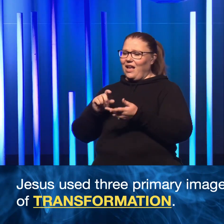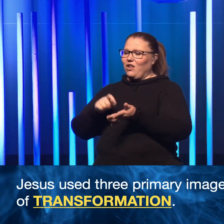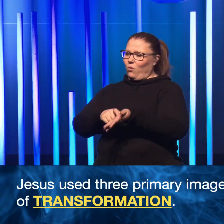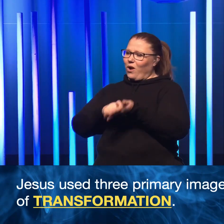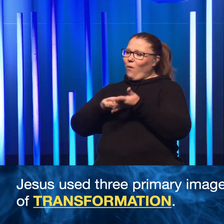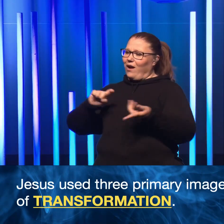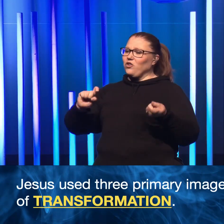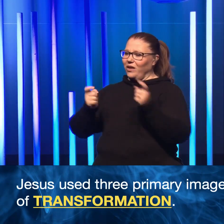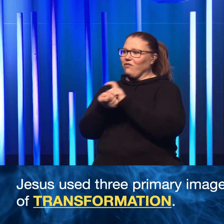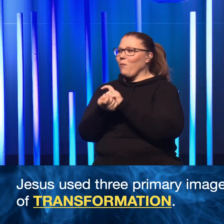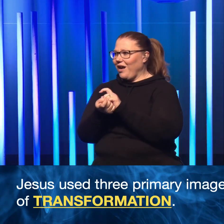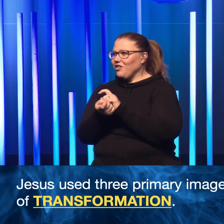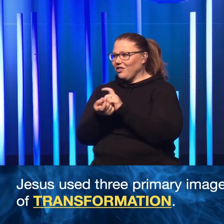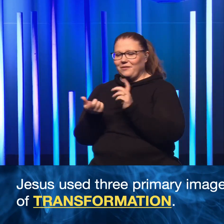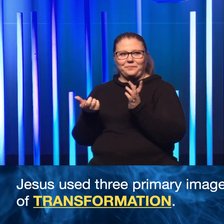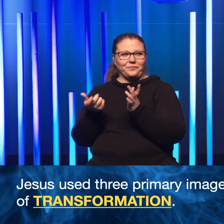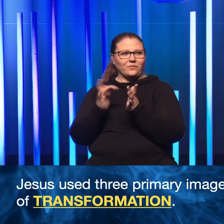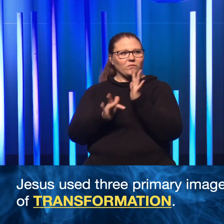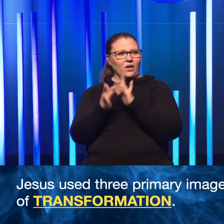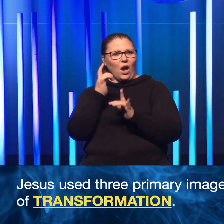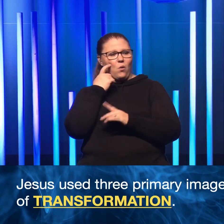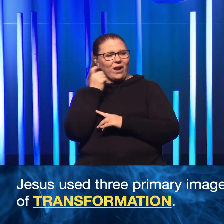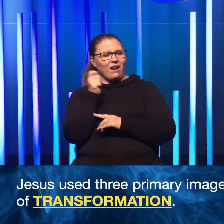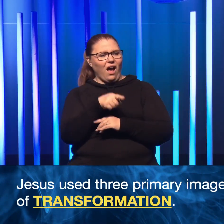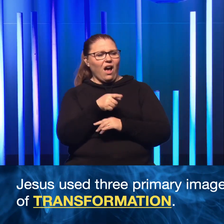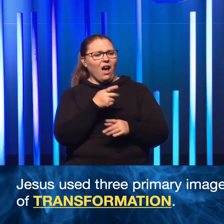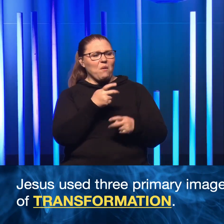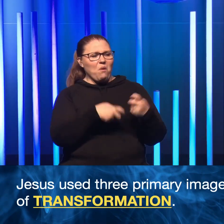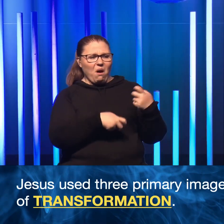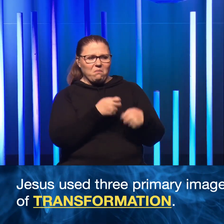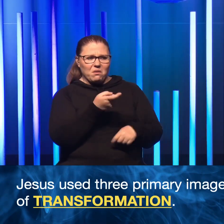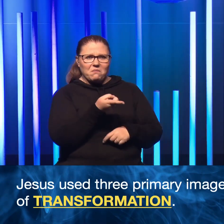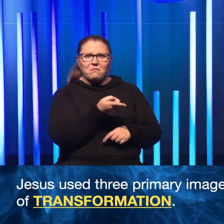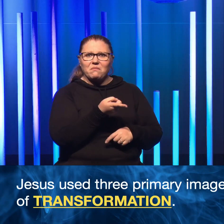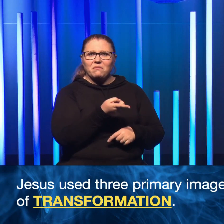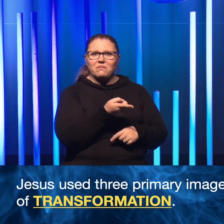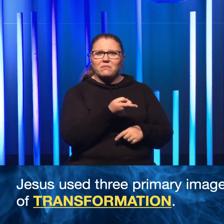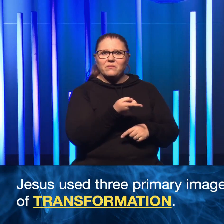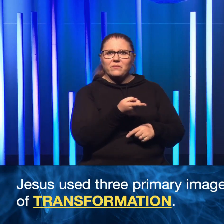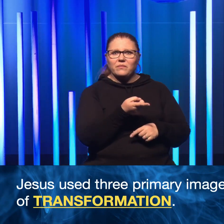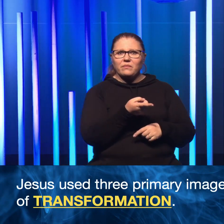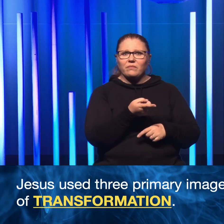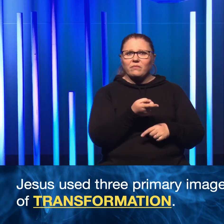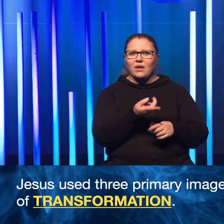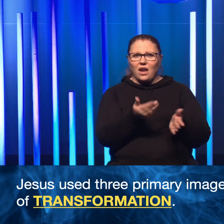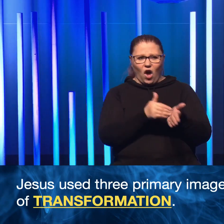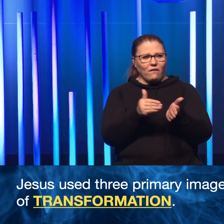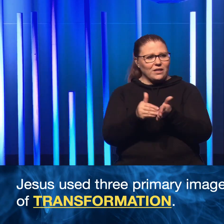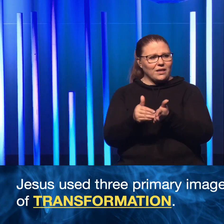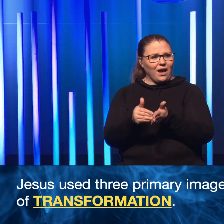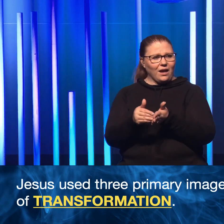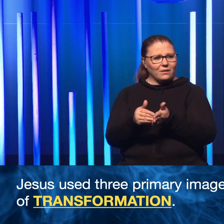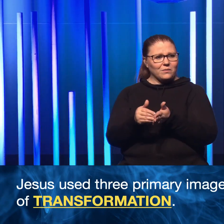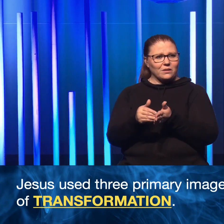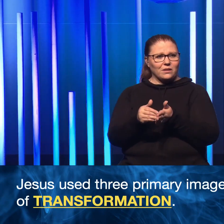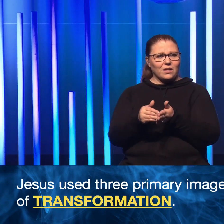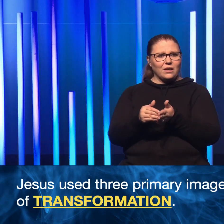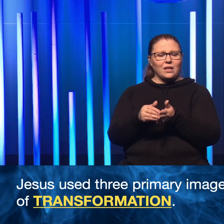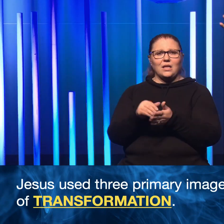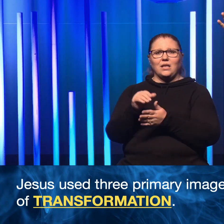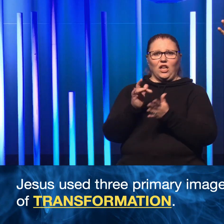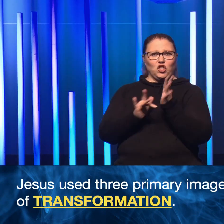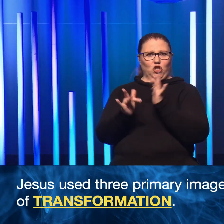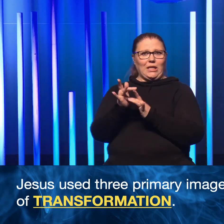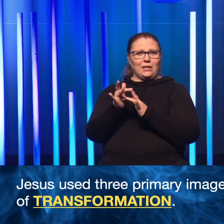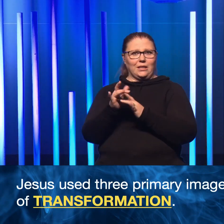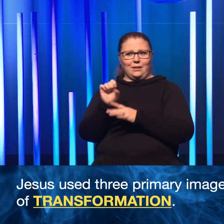transformation, because Jesus recognized and said, there's a problem. And he would oftentimes do what sages would do, is they would speak of two